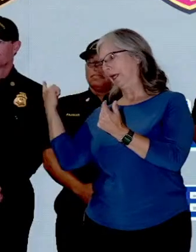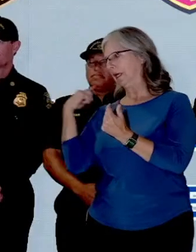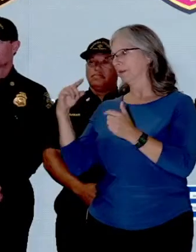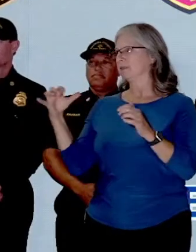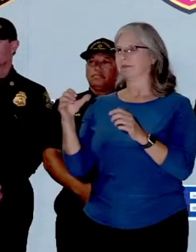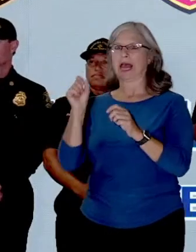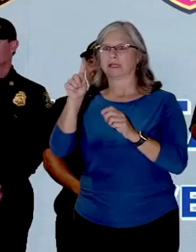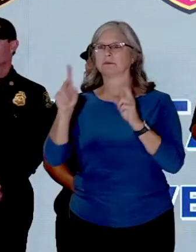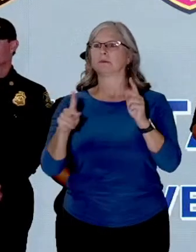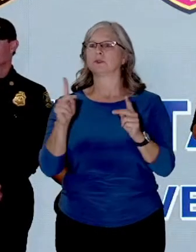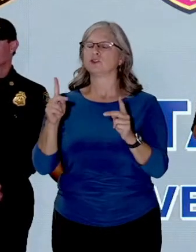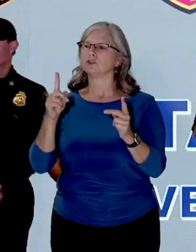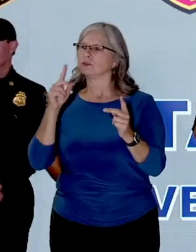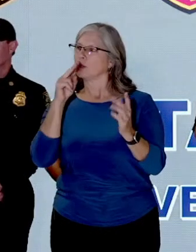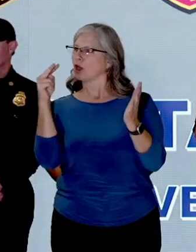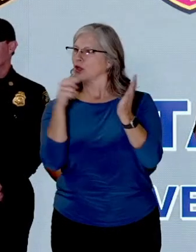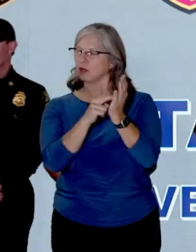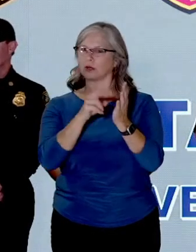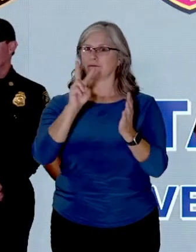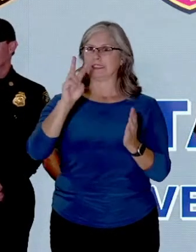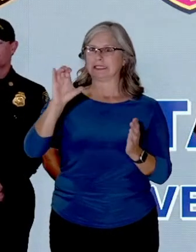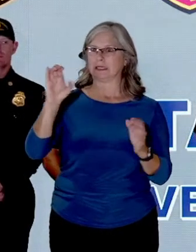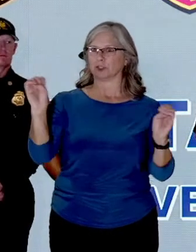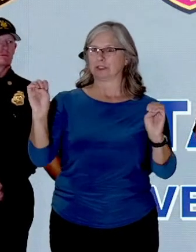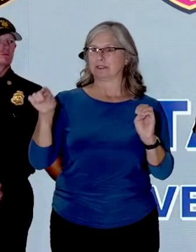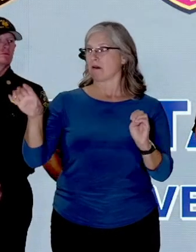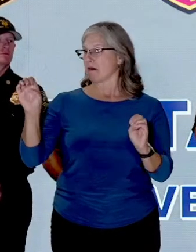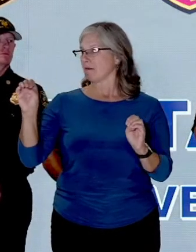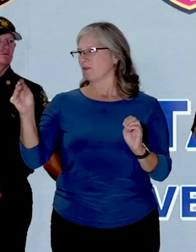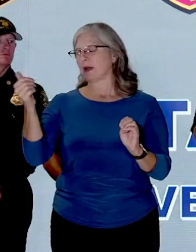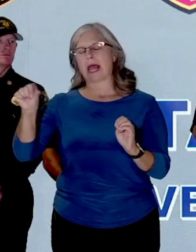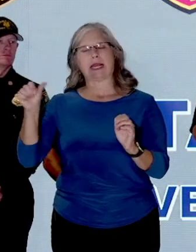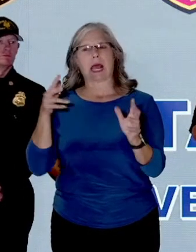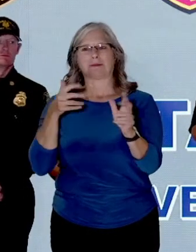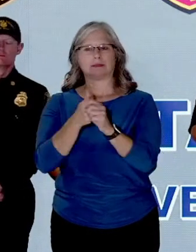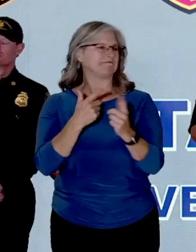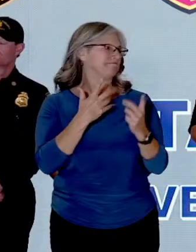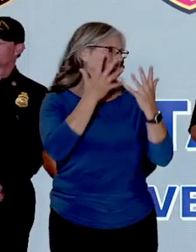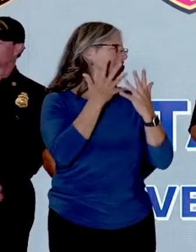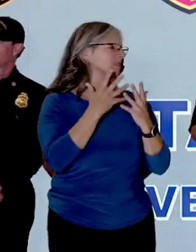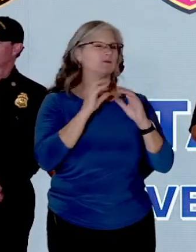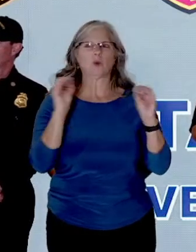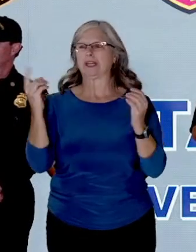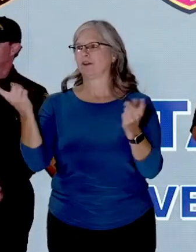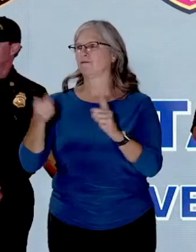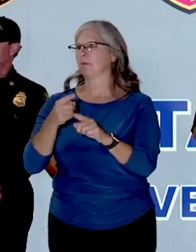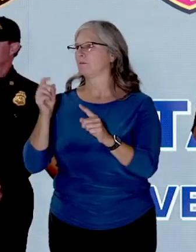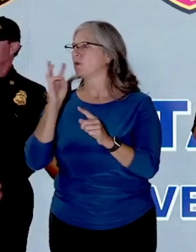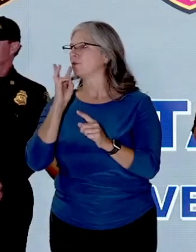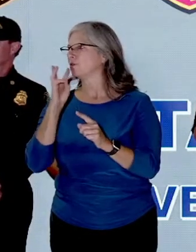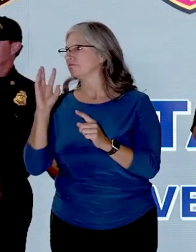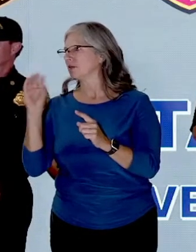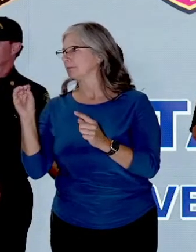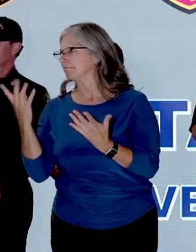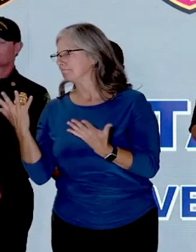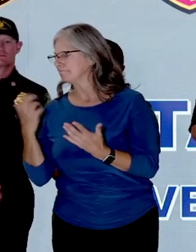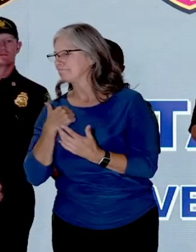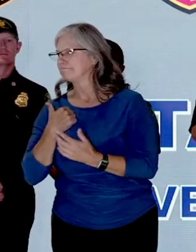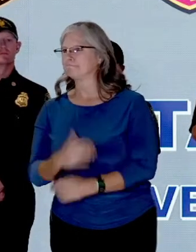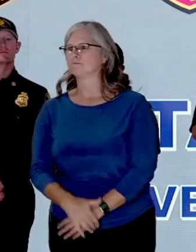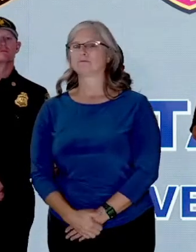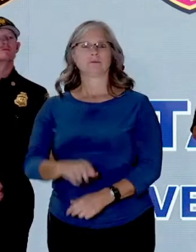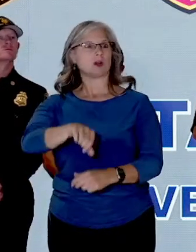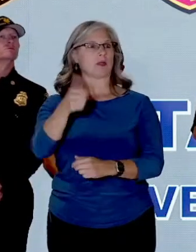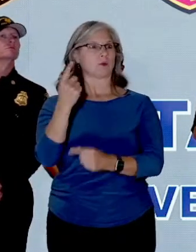asking people to just refer to vcemergency.com for any updates, but unfortunately we don't have anybody here that can speak to that question. Thank you.